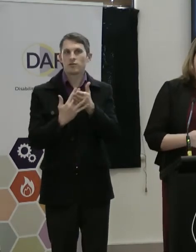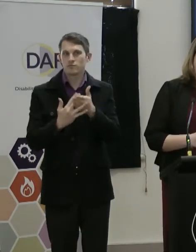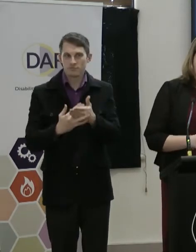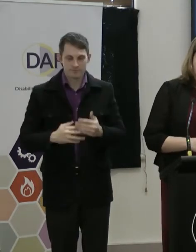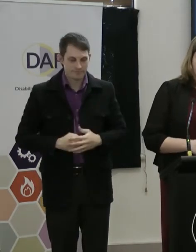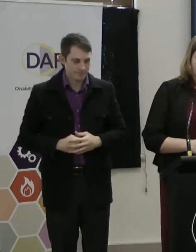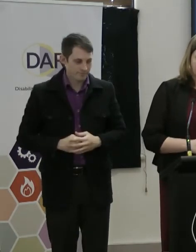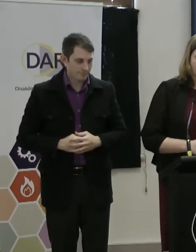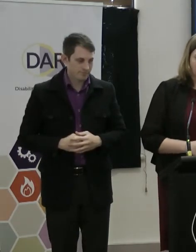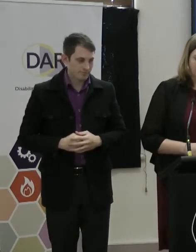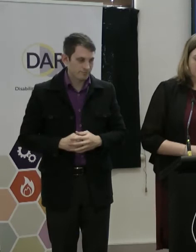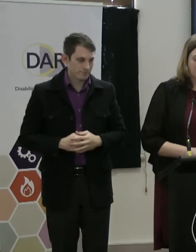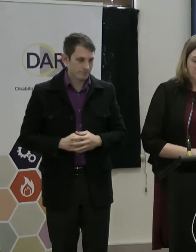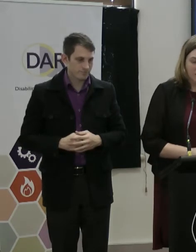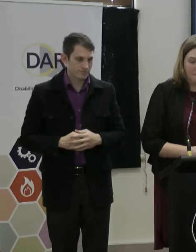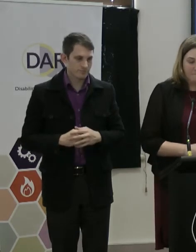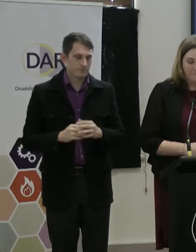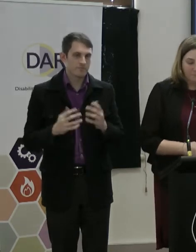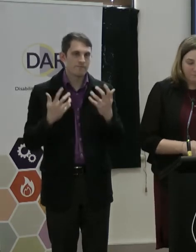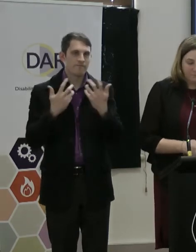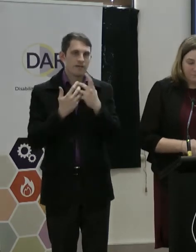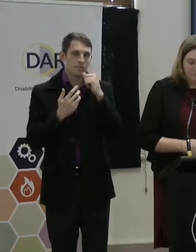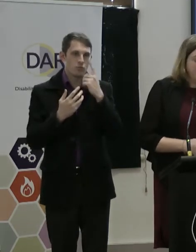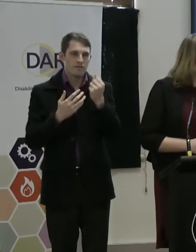obviously particularly behaviour support practitioners.